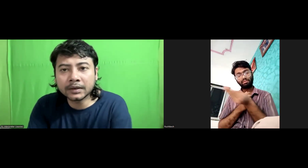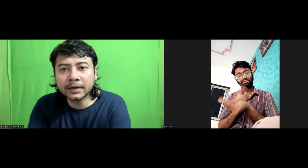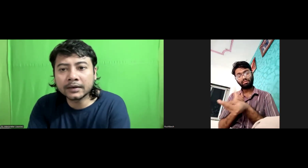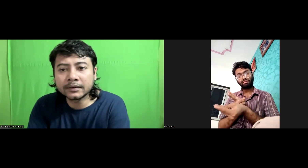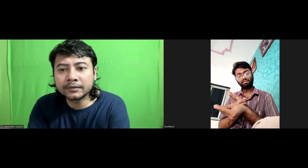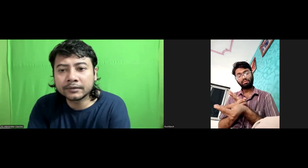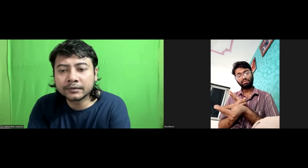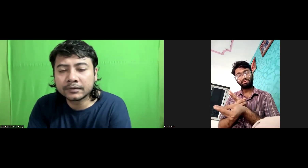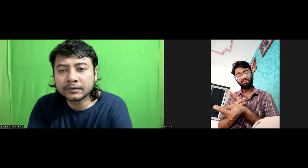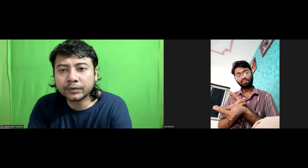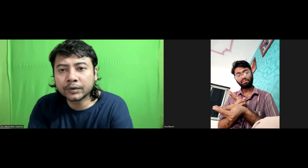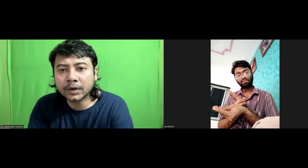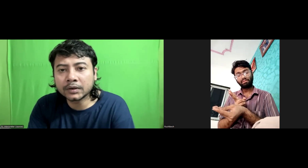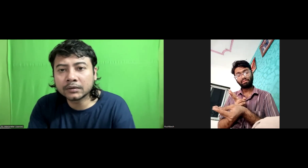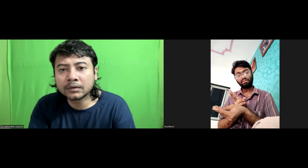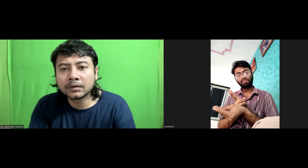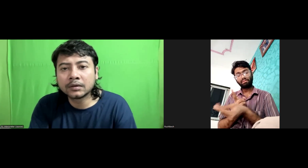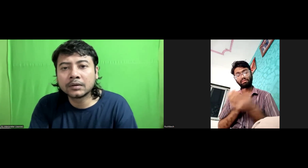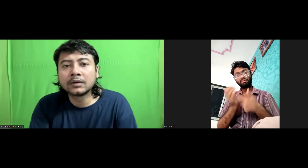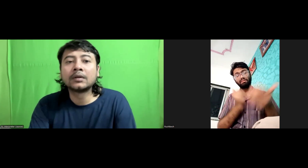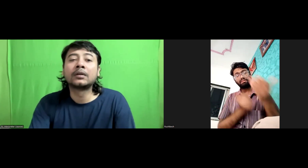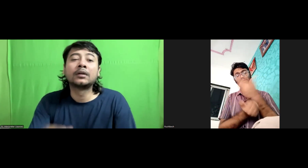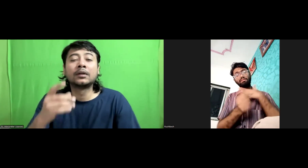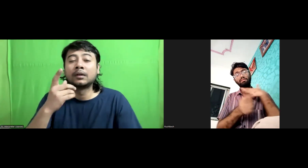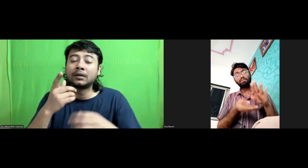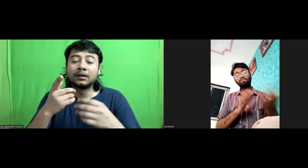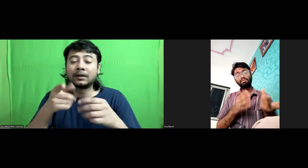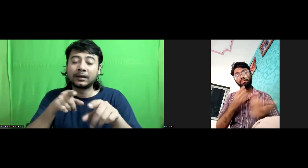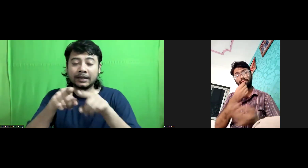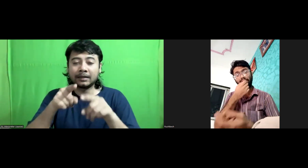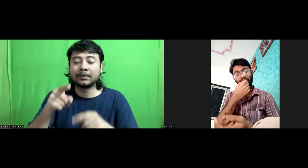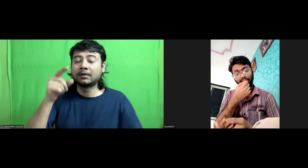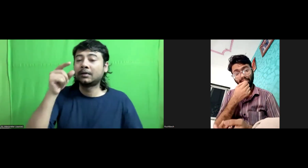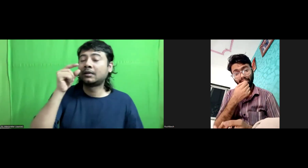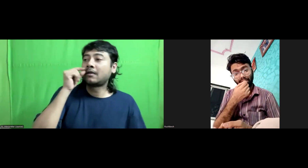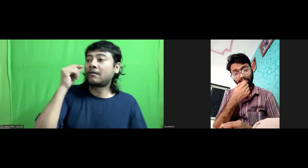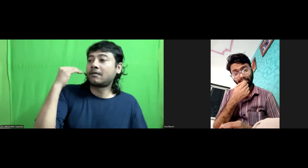somebody in the near relative. The distant relatives, then you can continue.